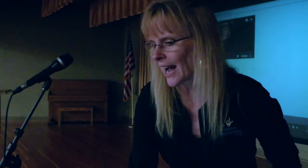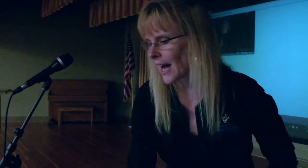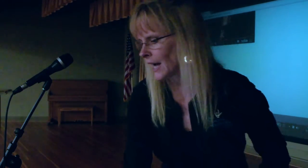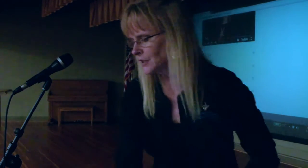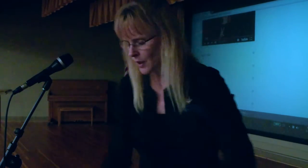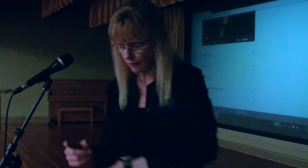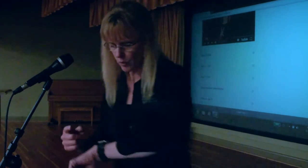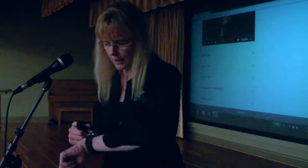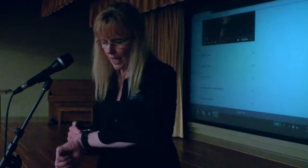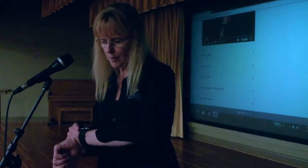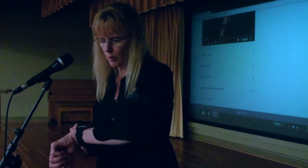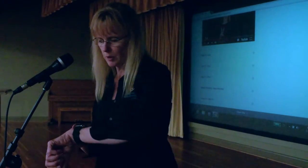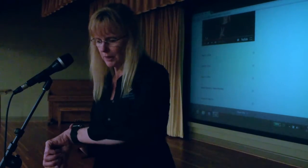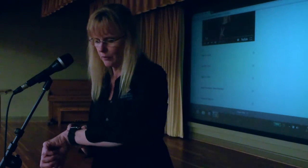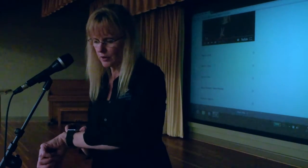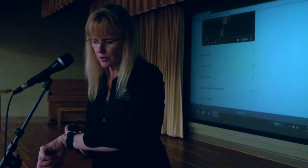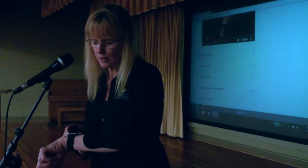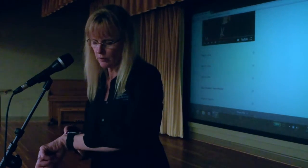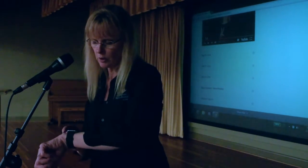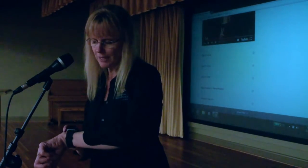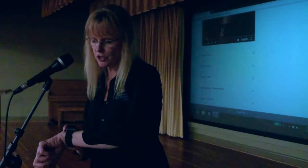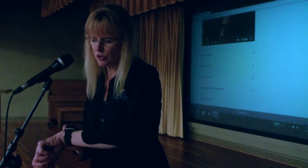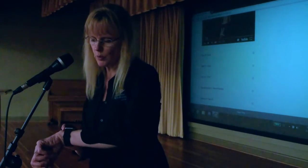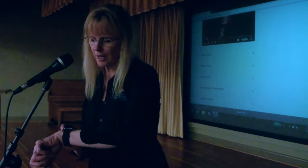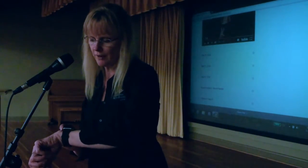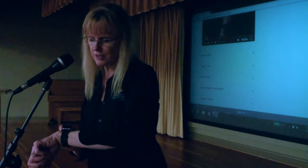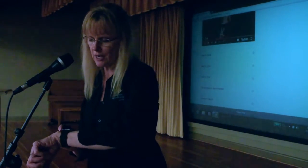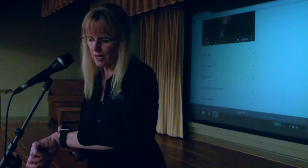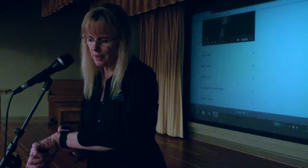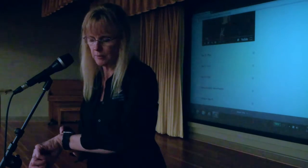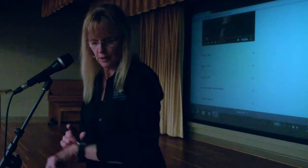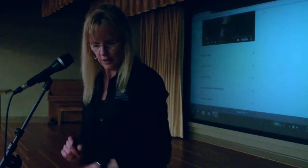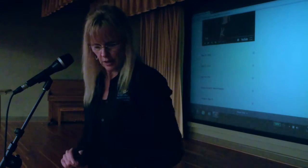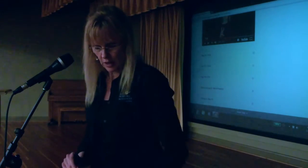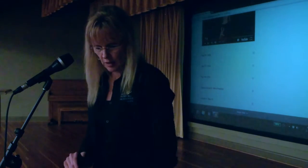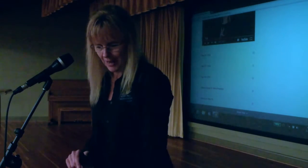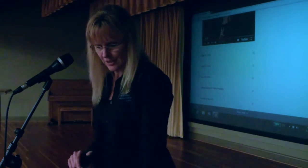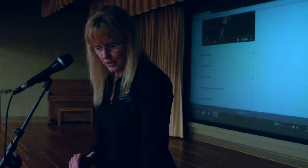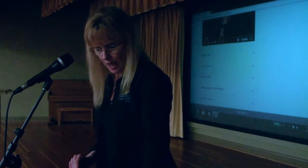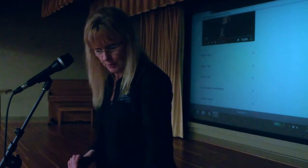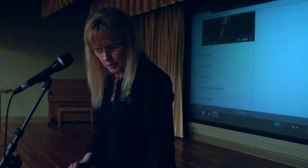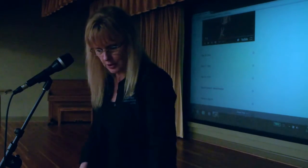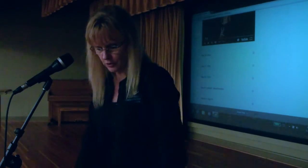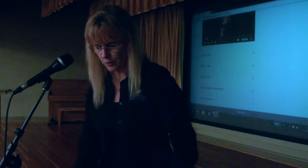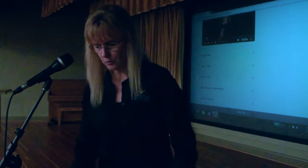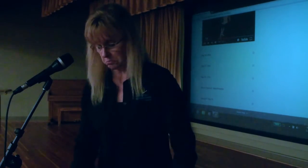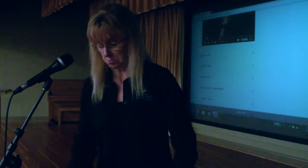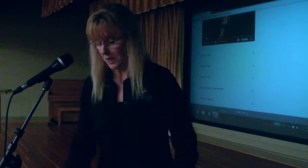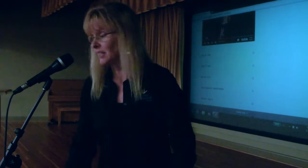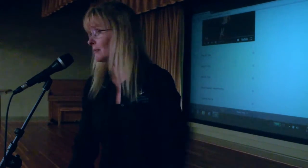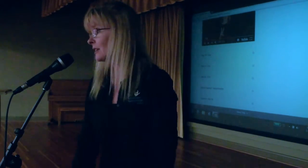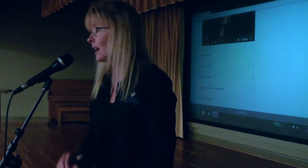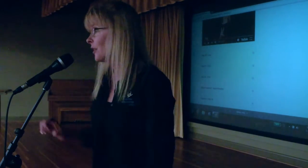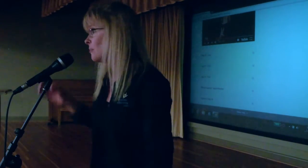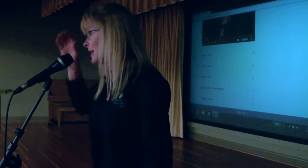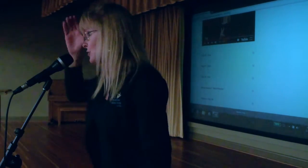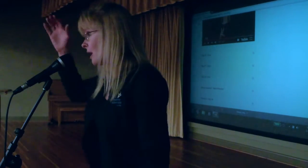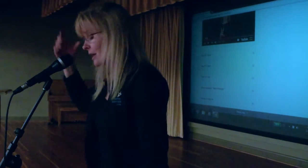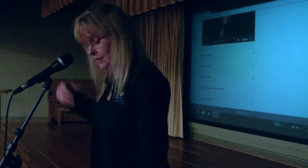I do have one game I want to play with you, and I want to make sure we have time. Actually, I'm going to, the other major